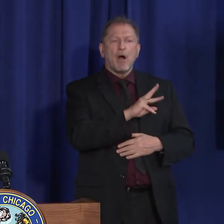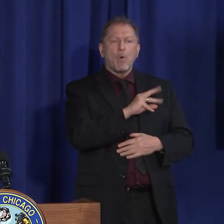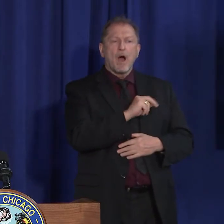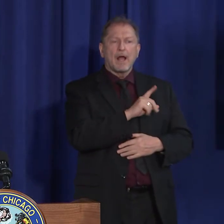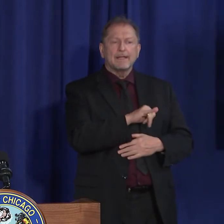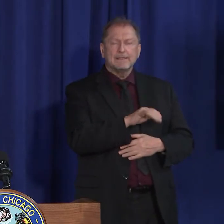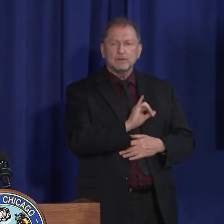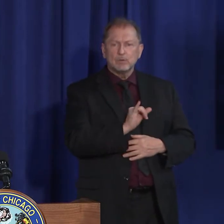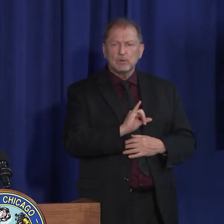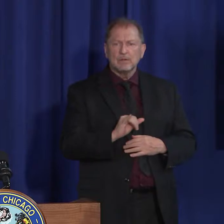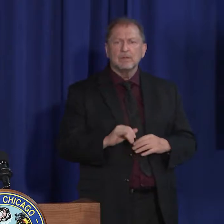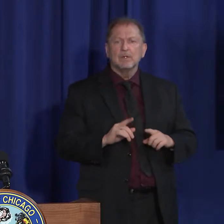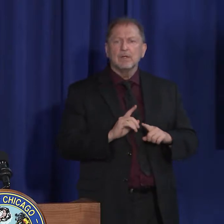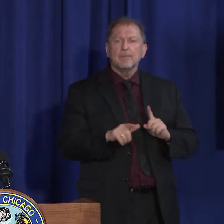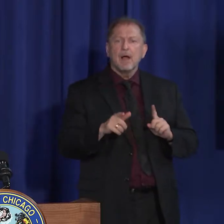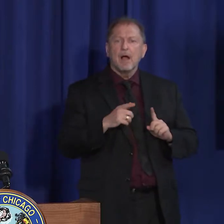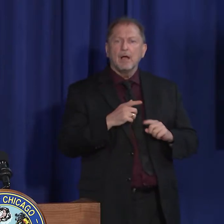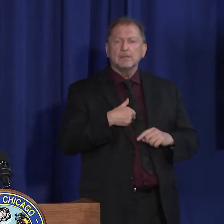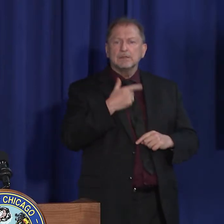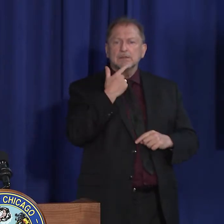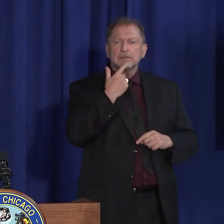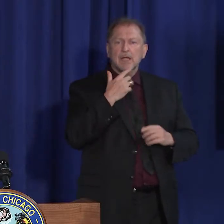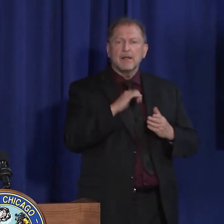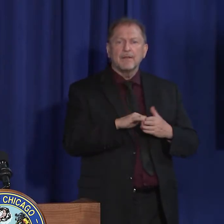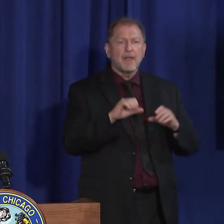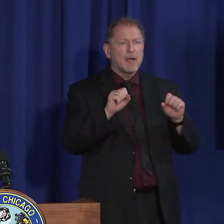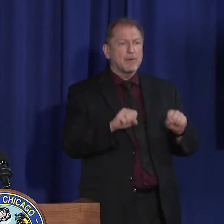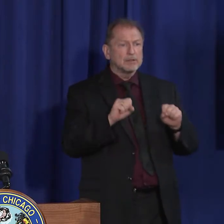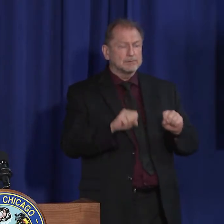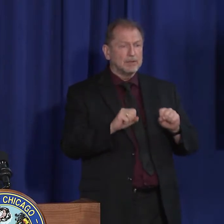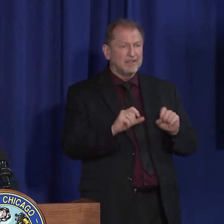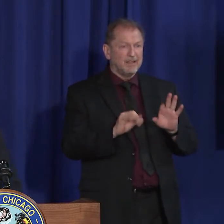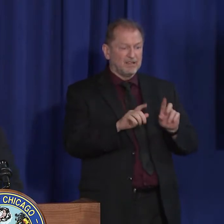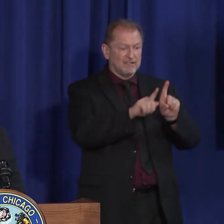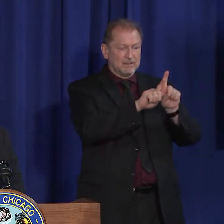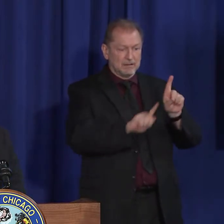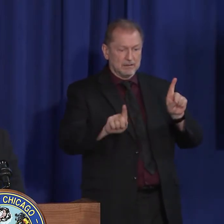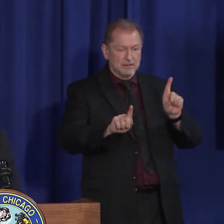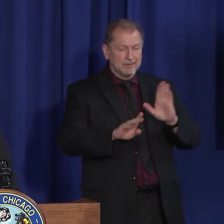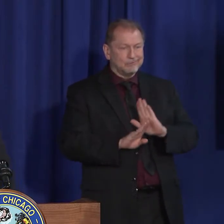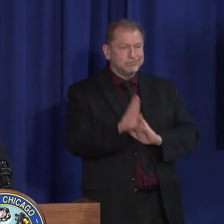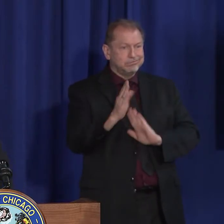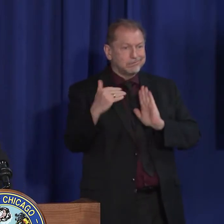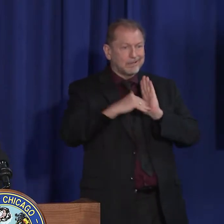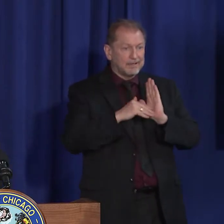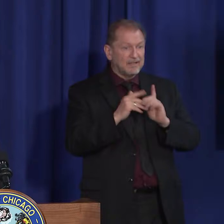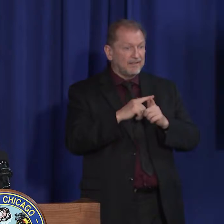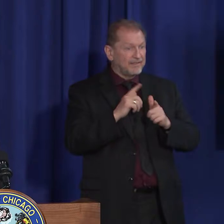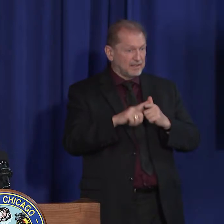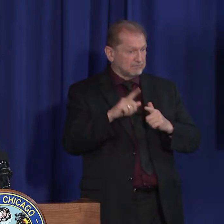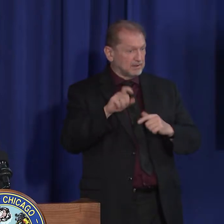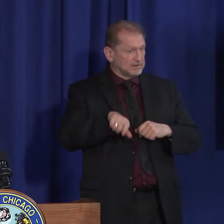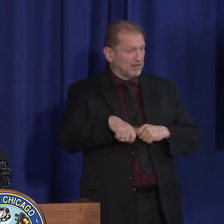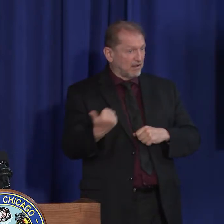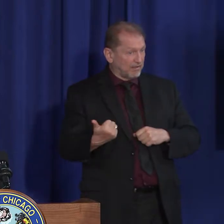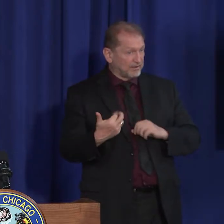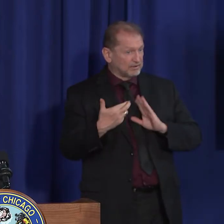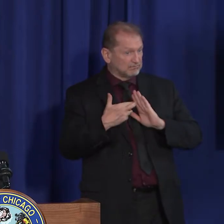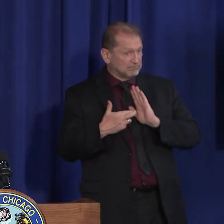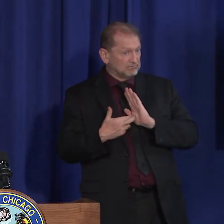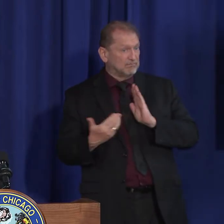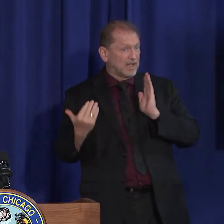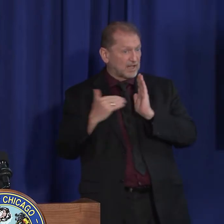you're holding out the possibility that if things surge again, we could have to take further mitigations, have you established what